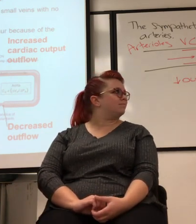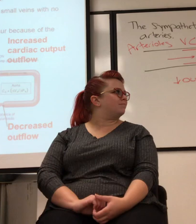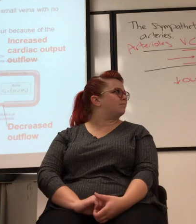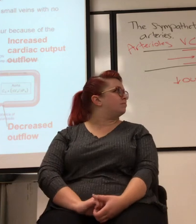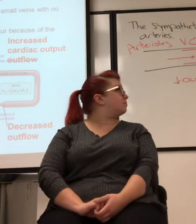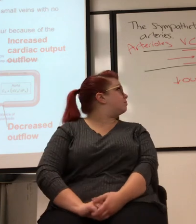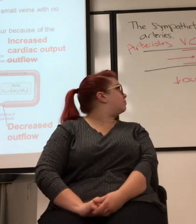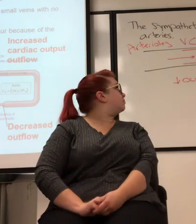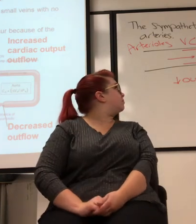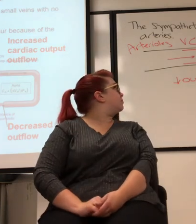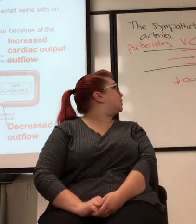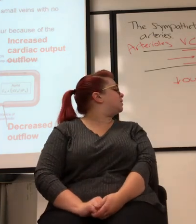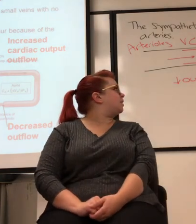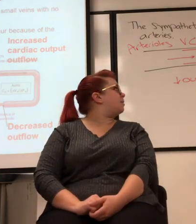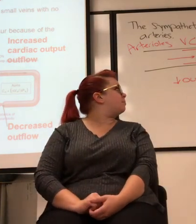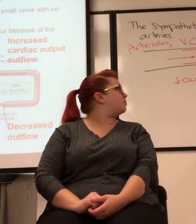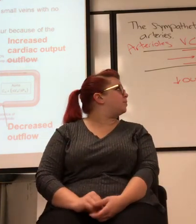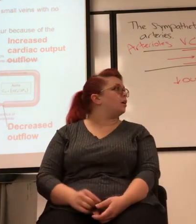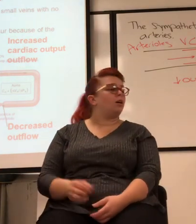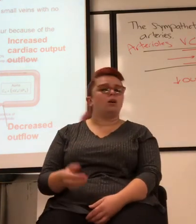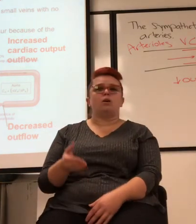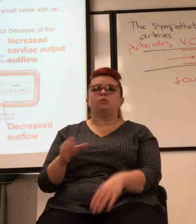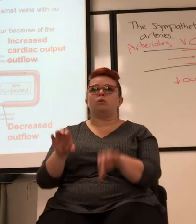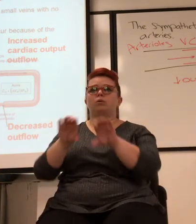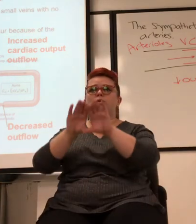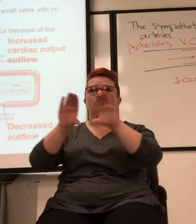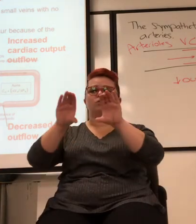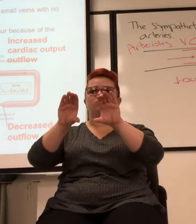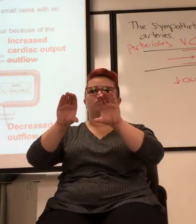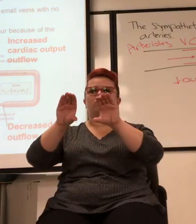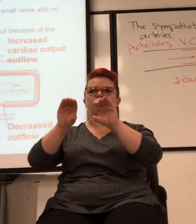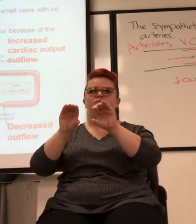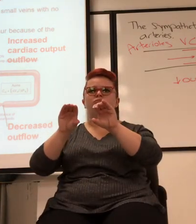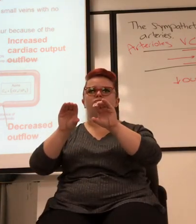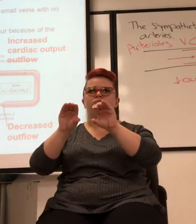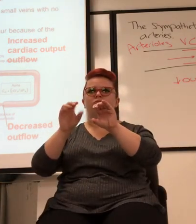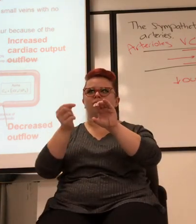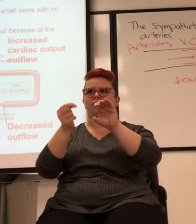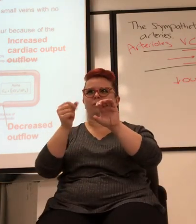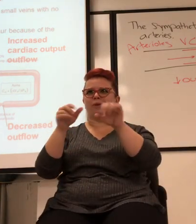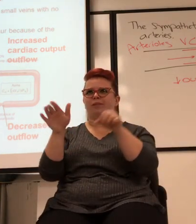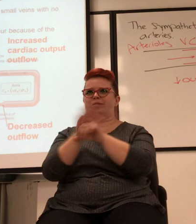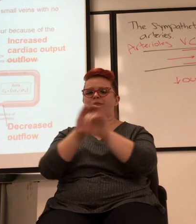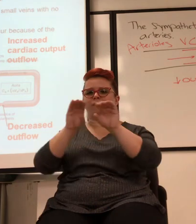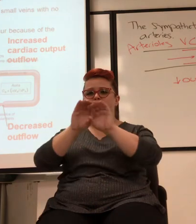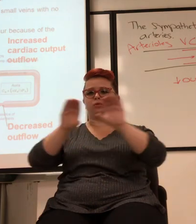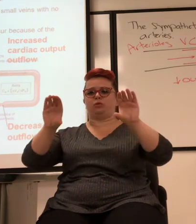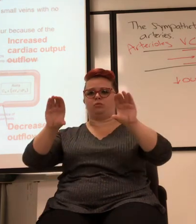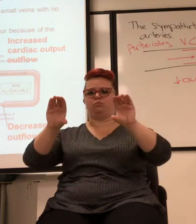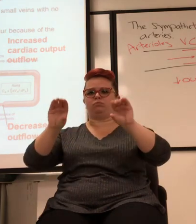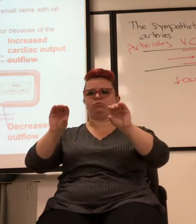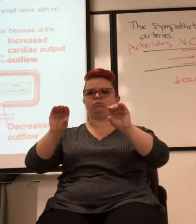You take the tube and you just kind of shrink it just a little bit, the whole tube, across a larger area.